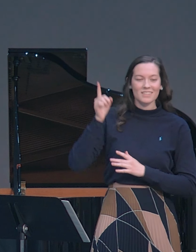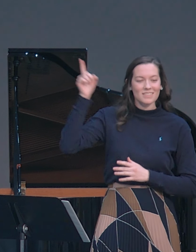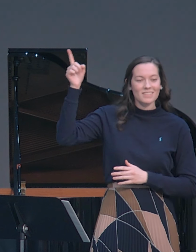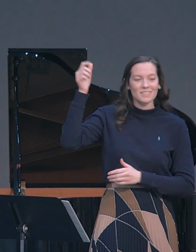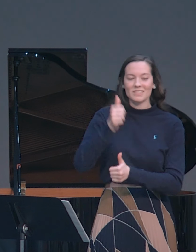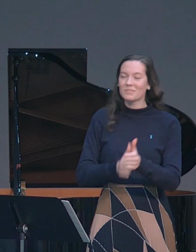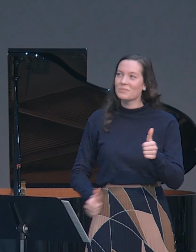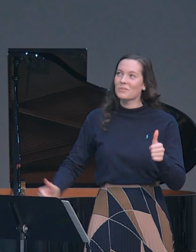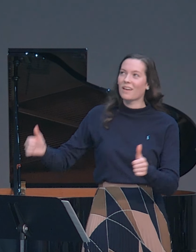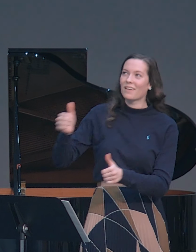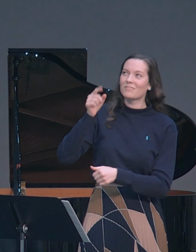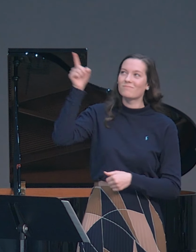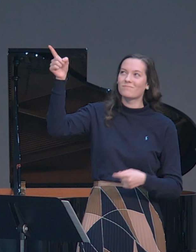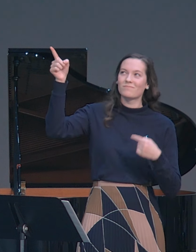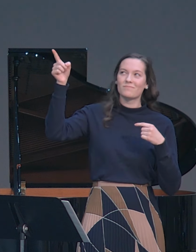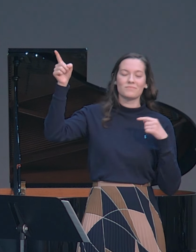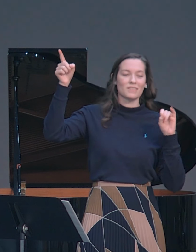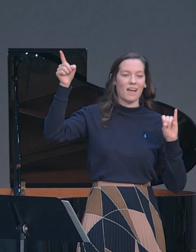Jesus, the